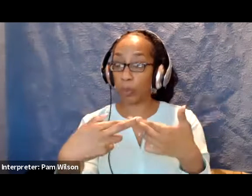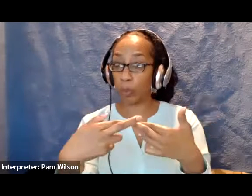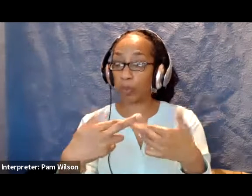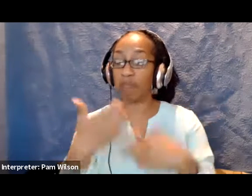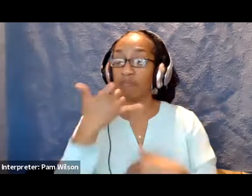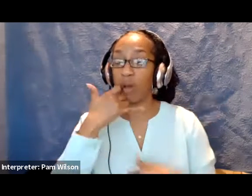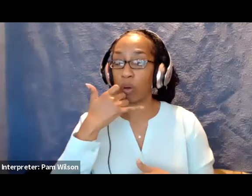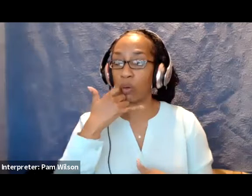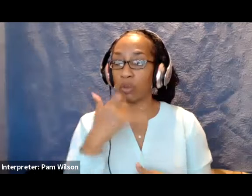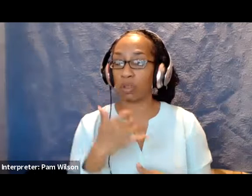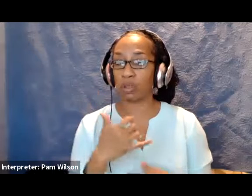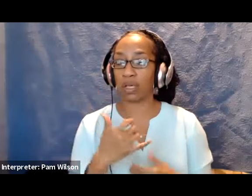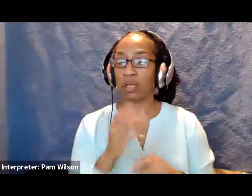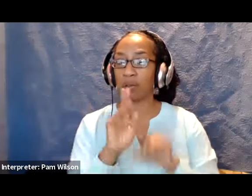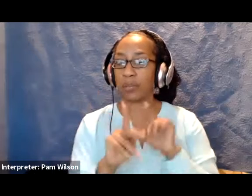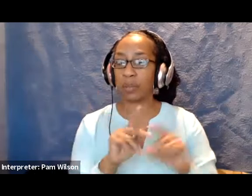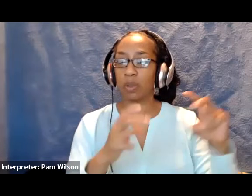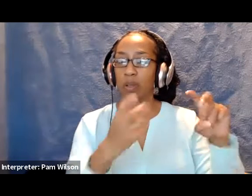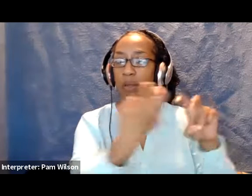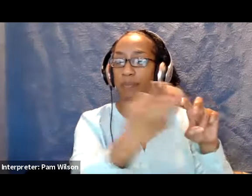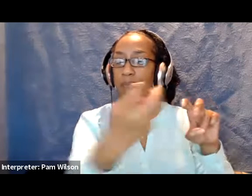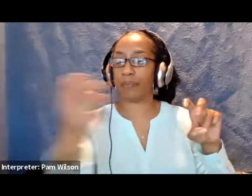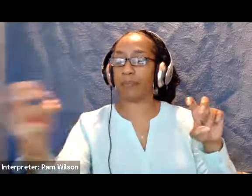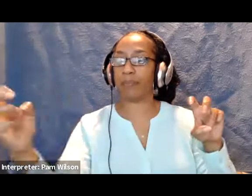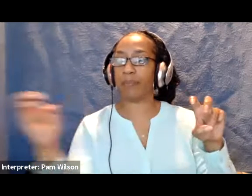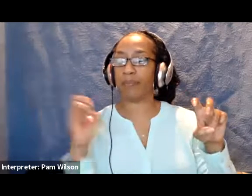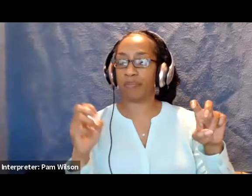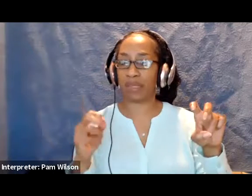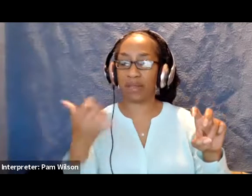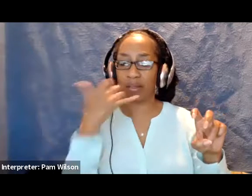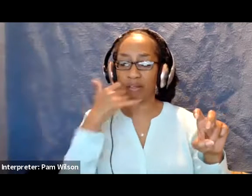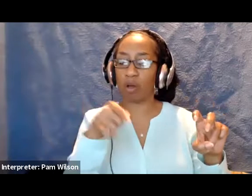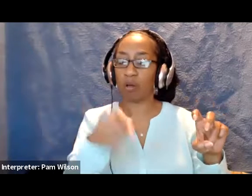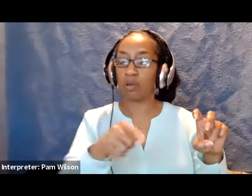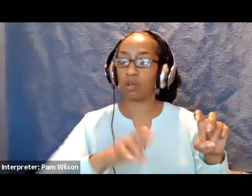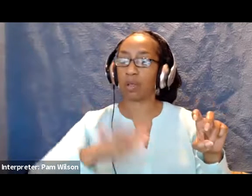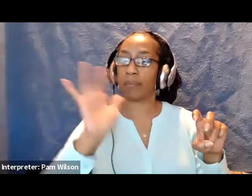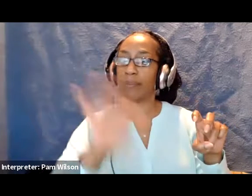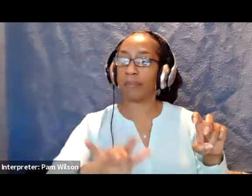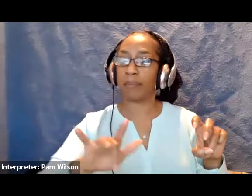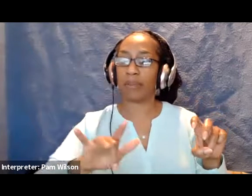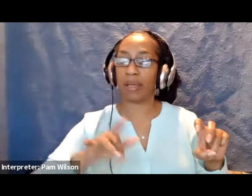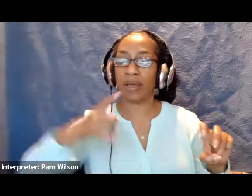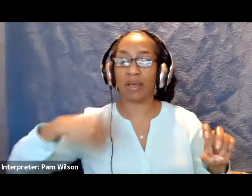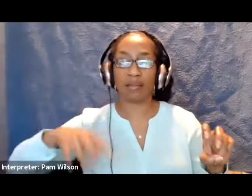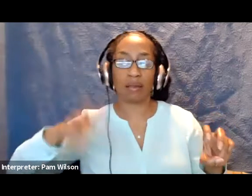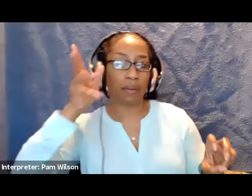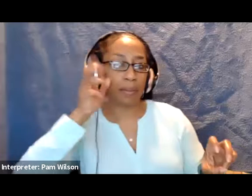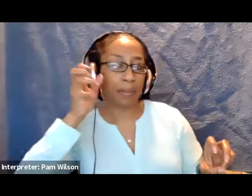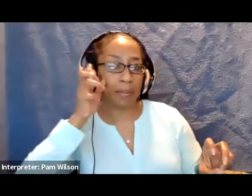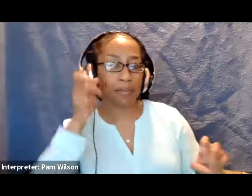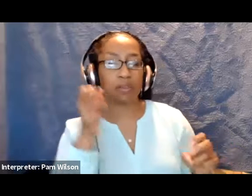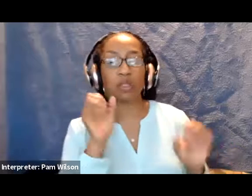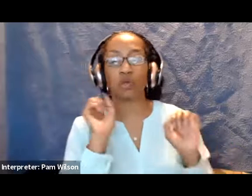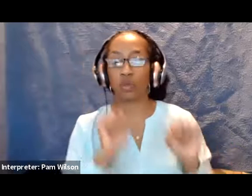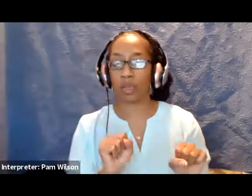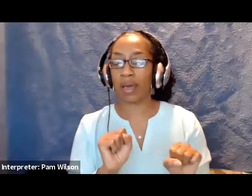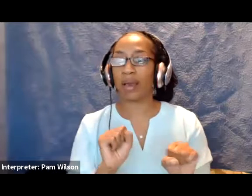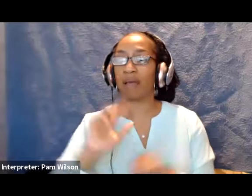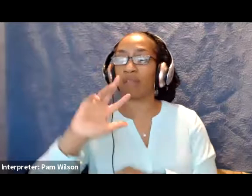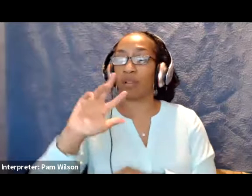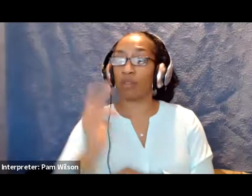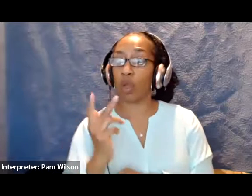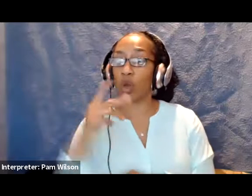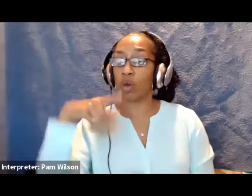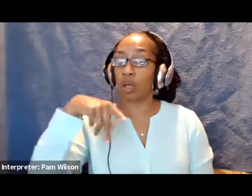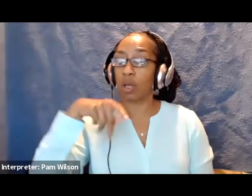telephone, they give you the option to enable third party. Again, if it's enabled